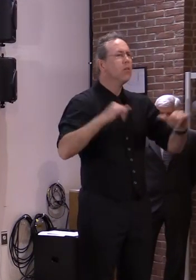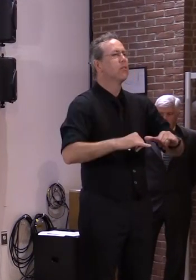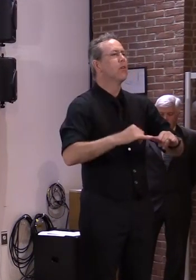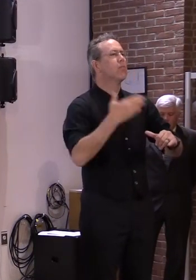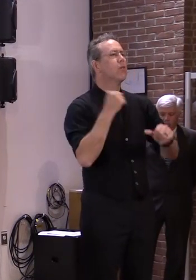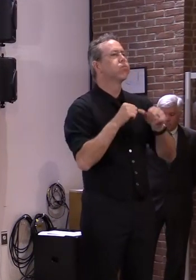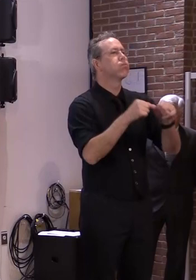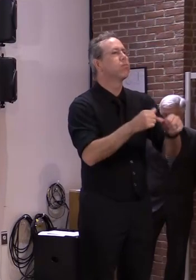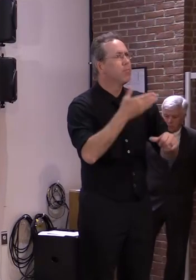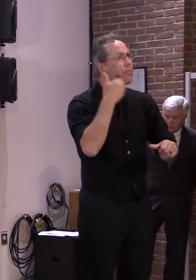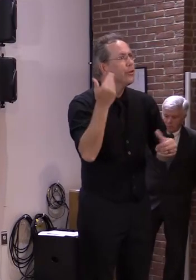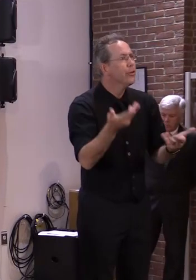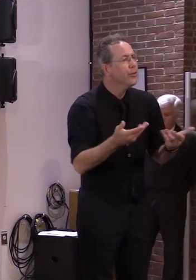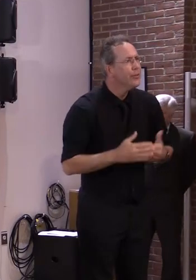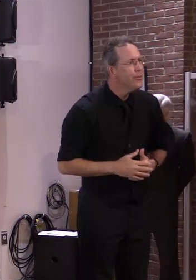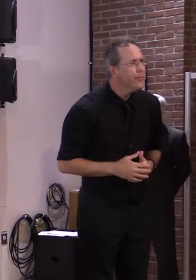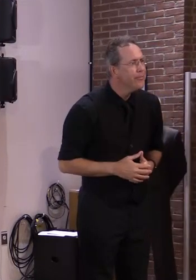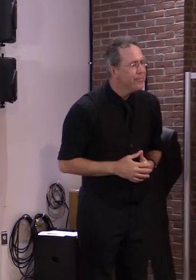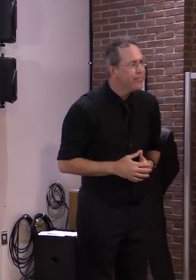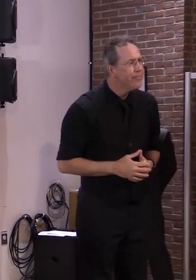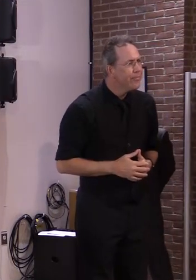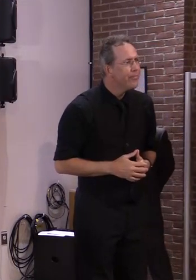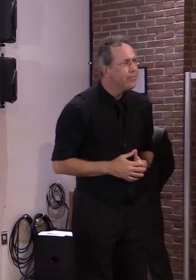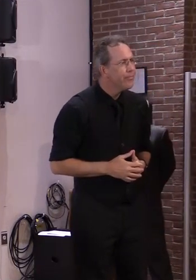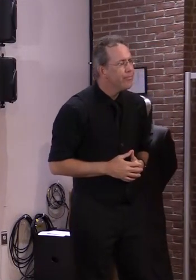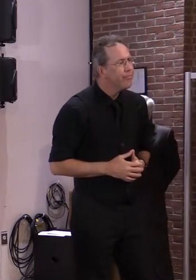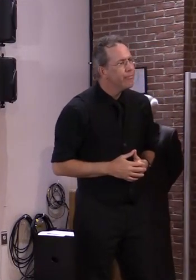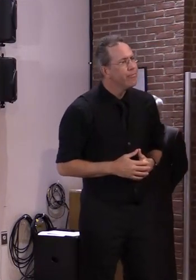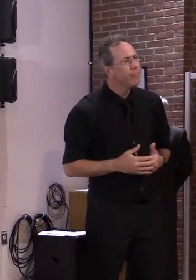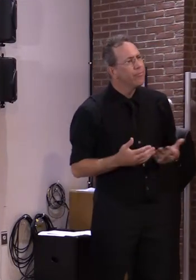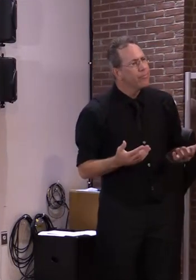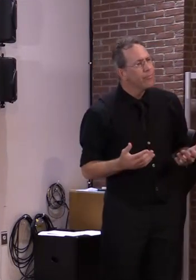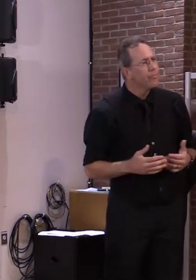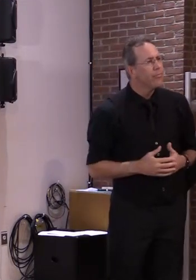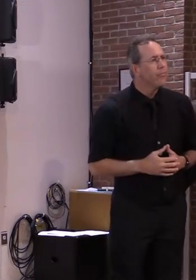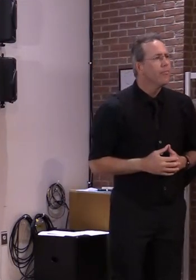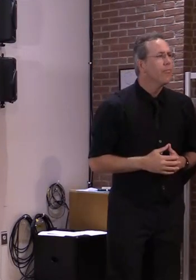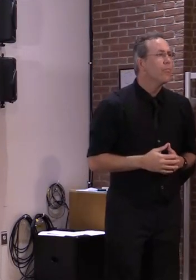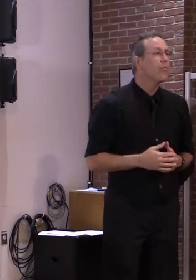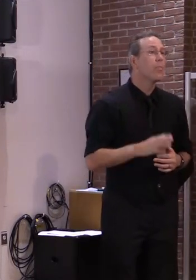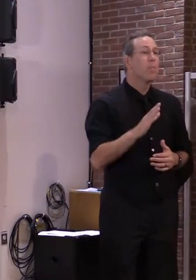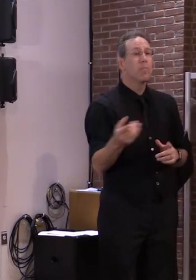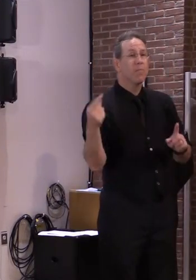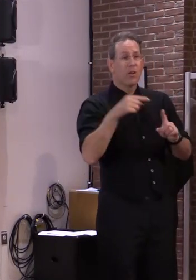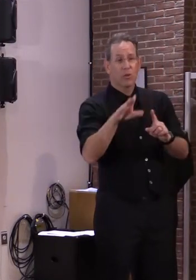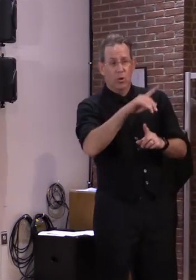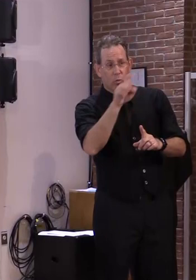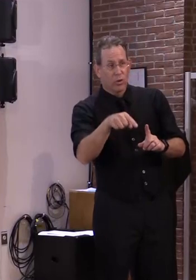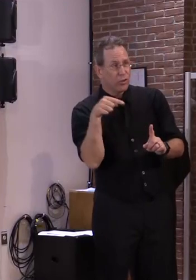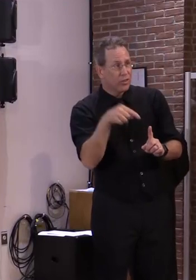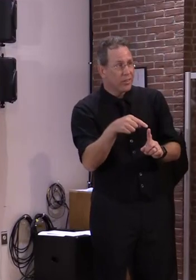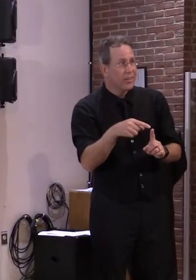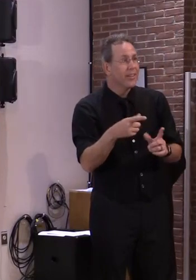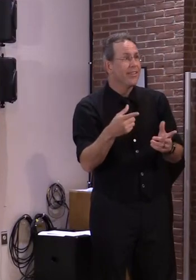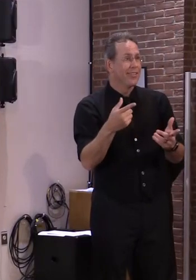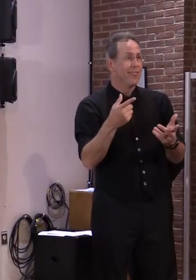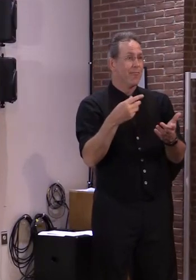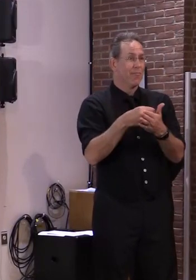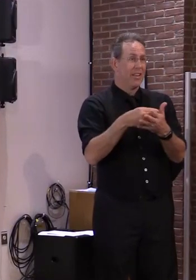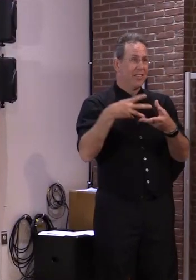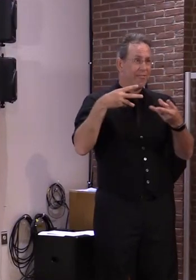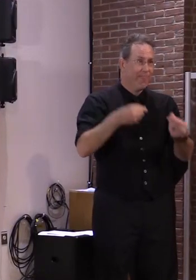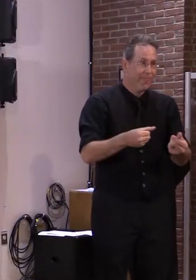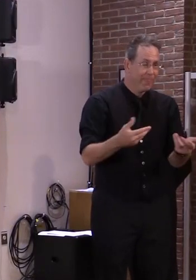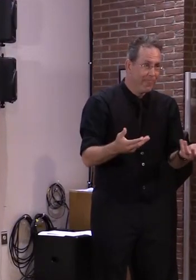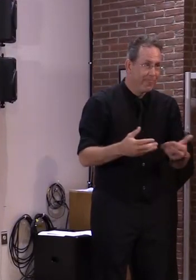But we have to getting back to the original question, the stipend, the $300 stipend will end the 6th